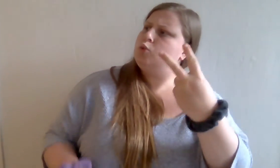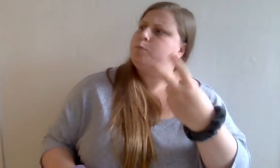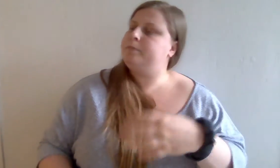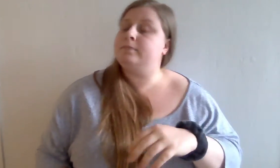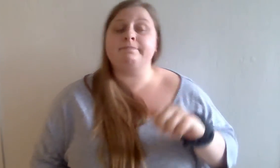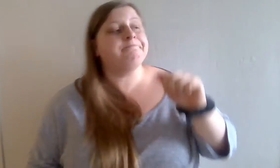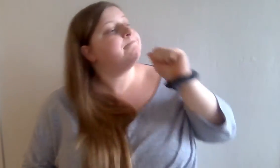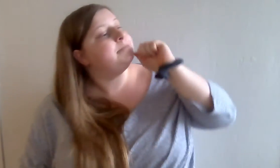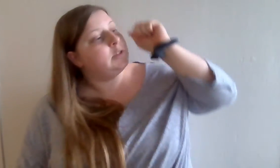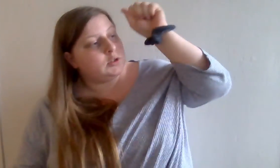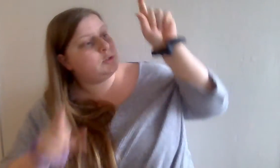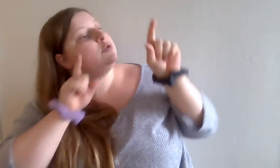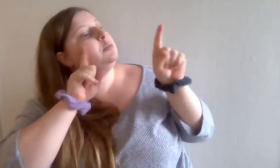said, I want 2.